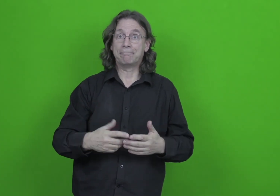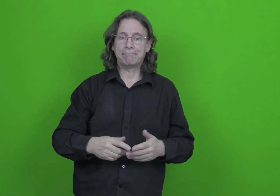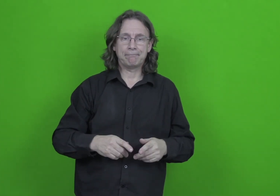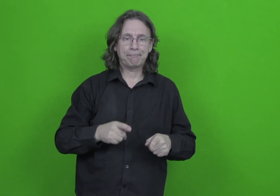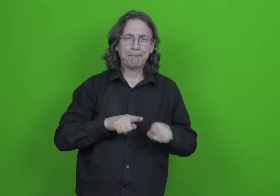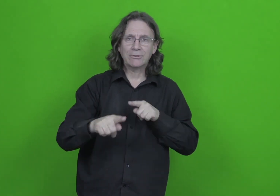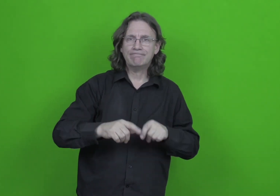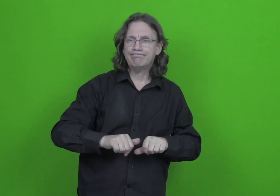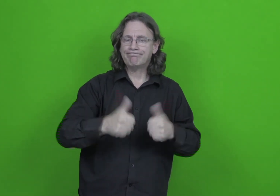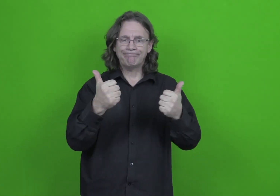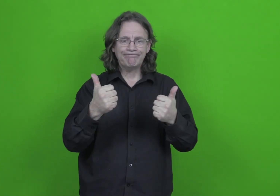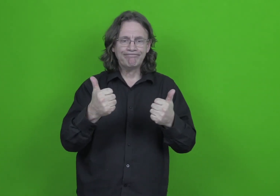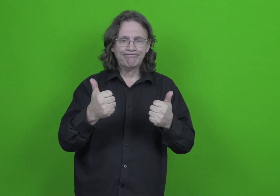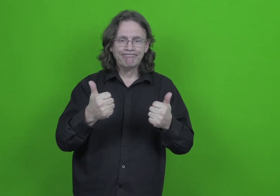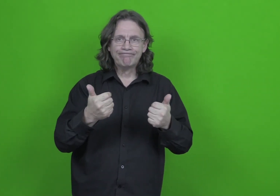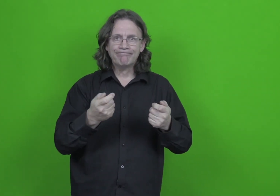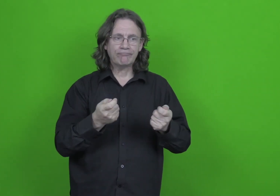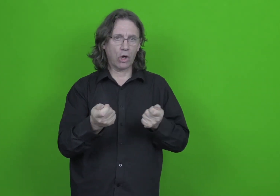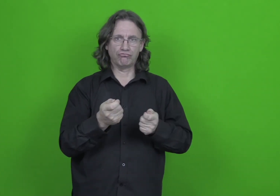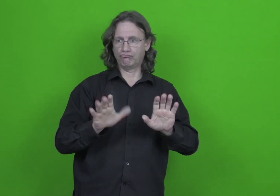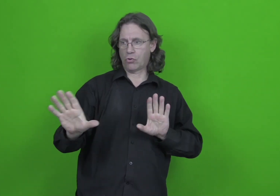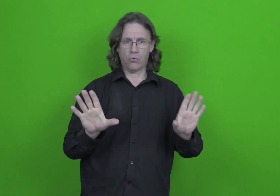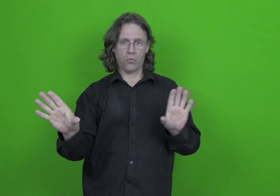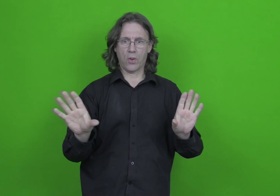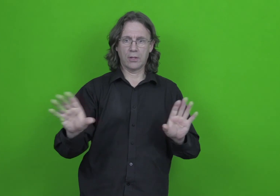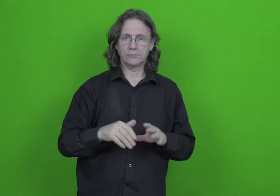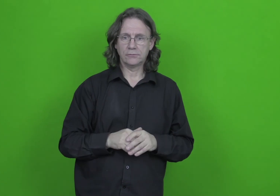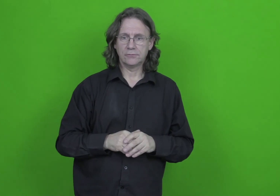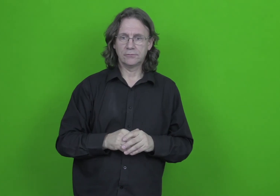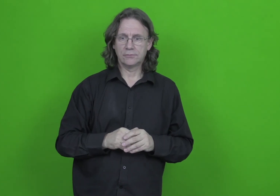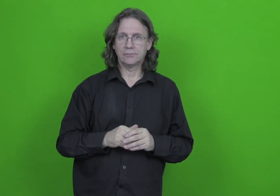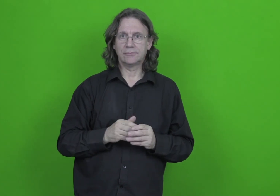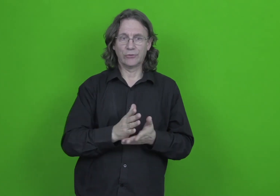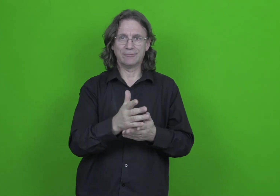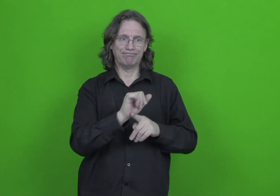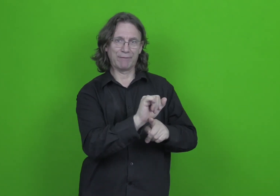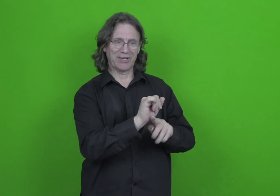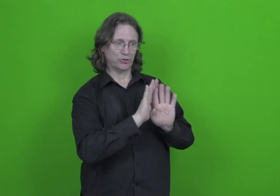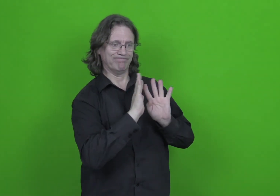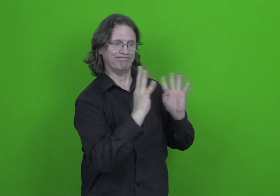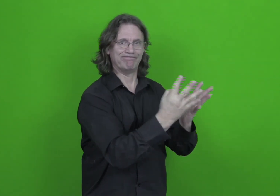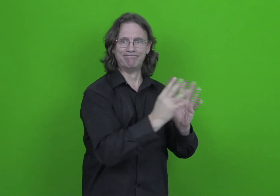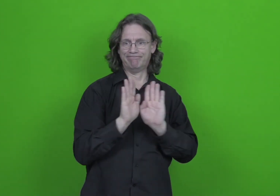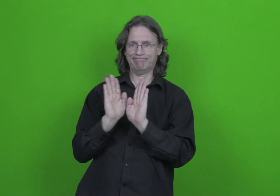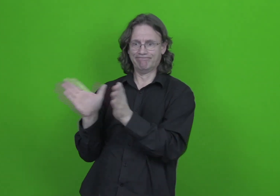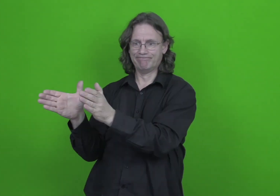now, the most effective way of controlling the diseases are through prevention